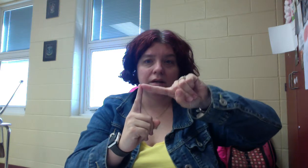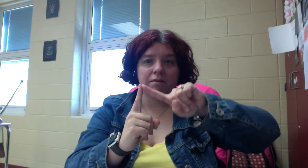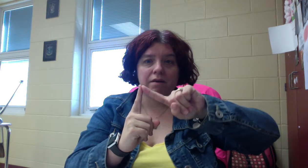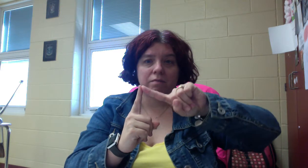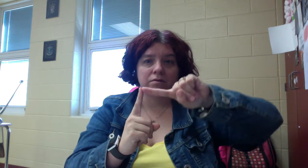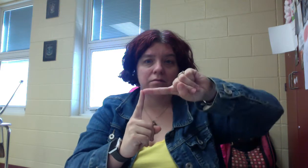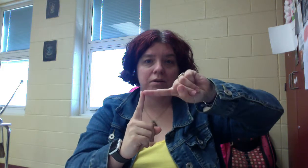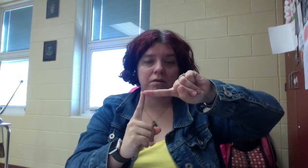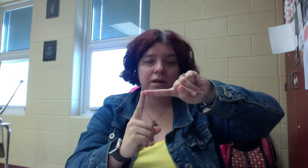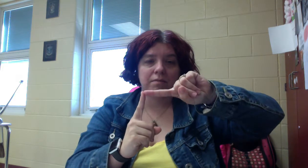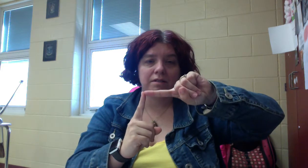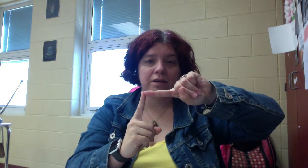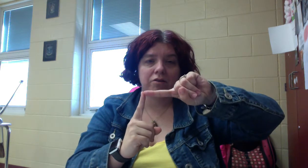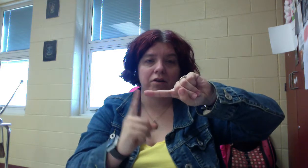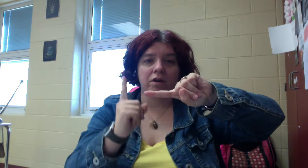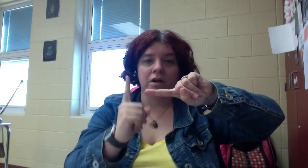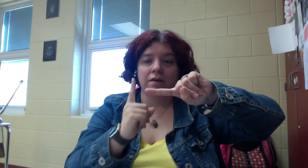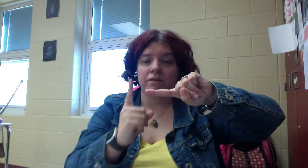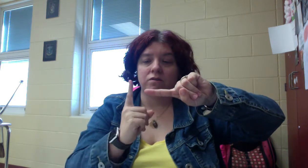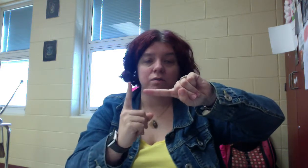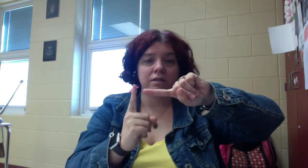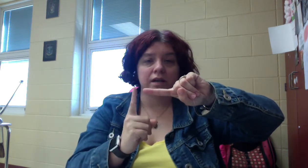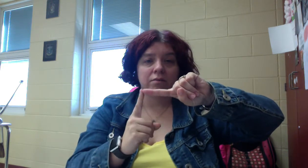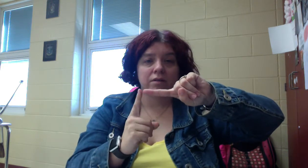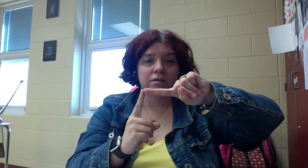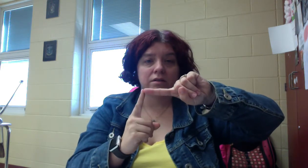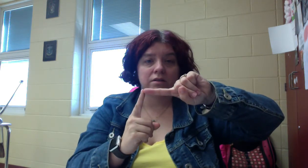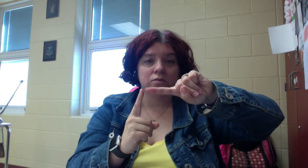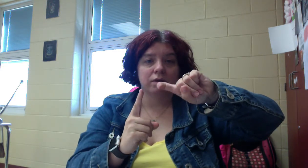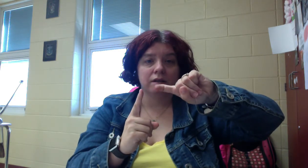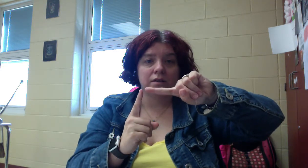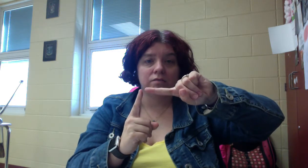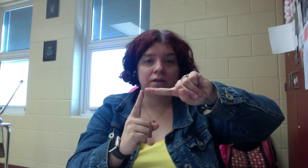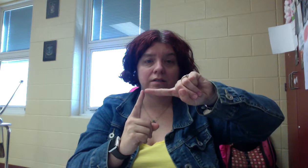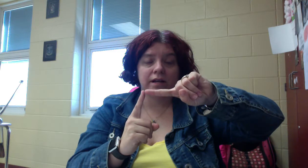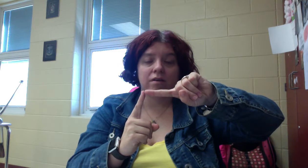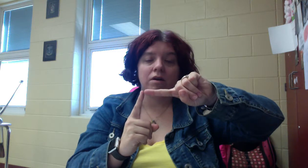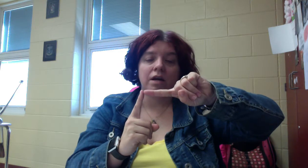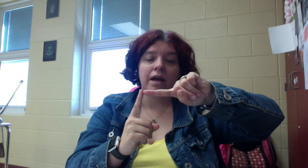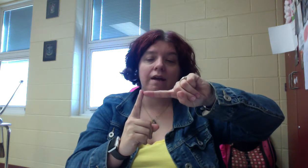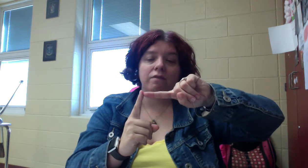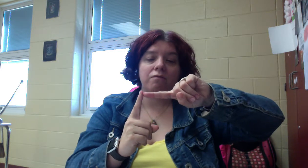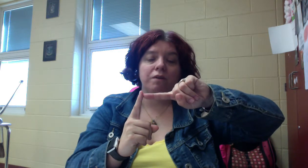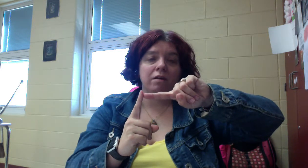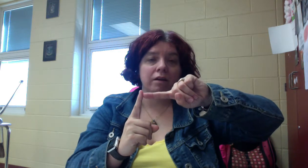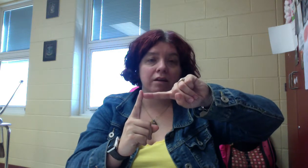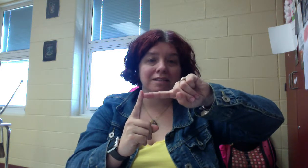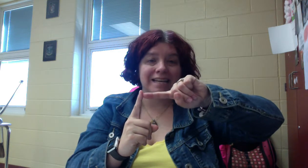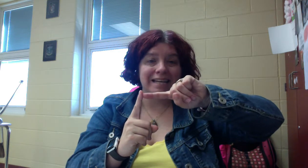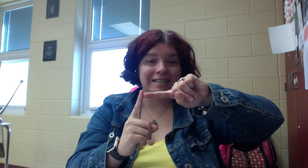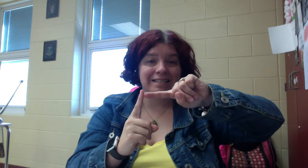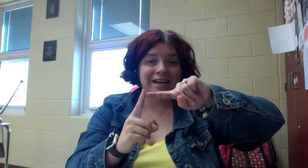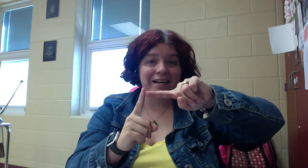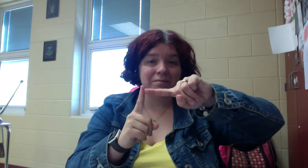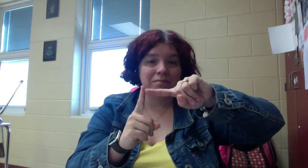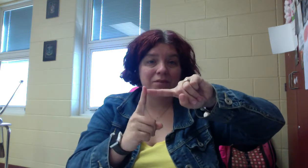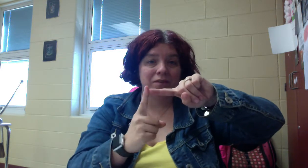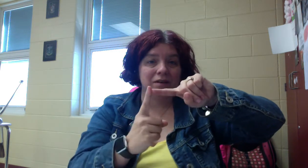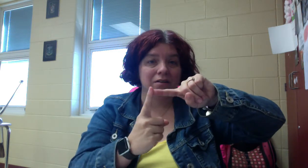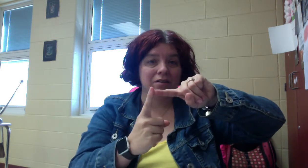math person, but it kind of makes a 90-degree angle. This one's sideways, this one is facing out. And the fingernail is inside my finger. You can